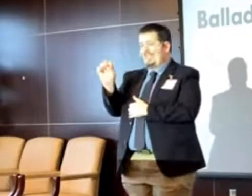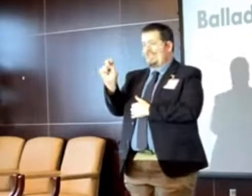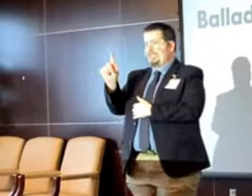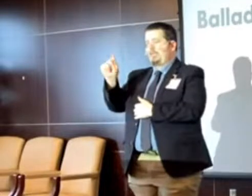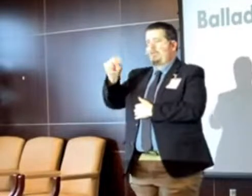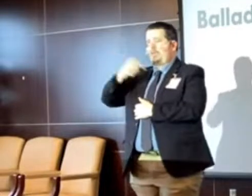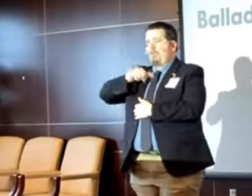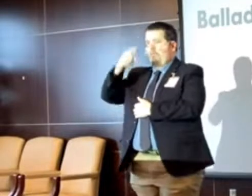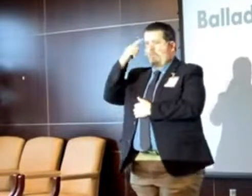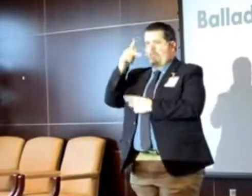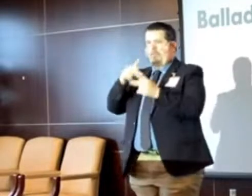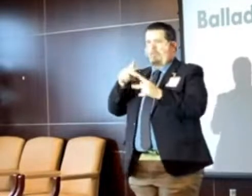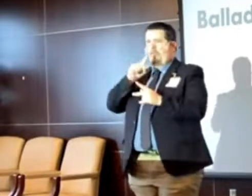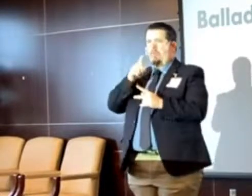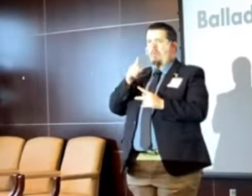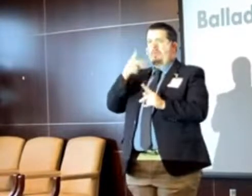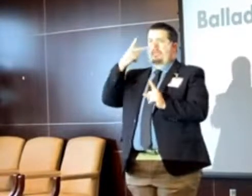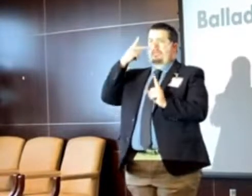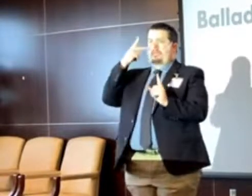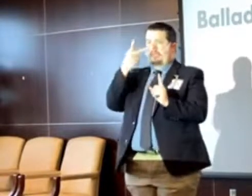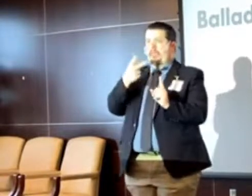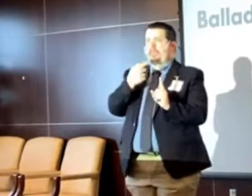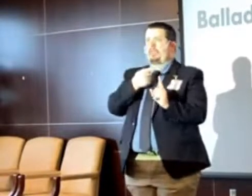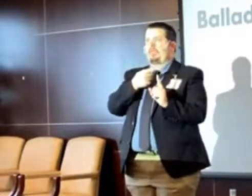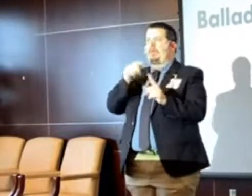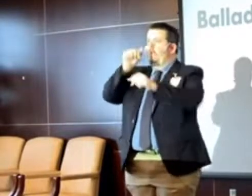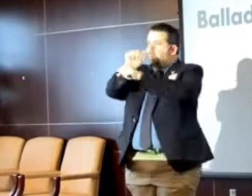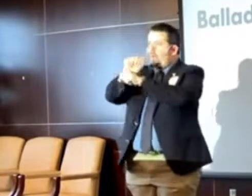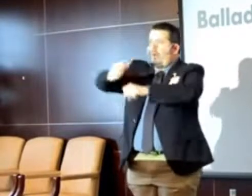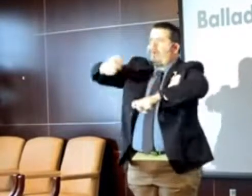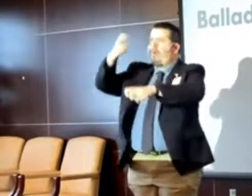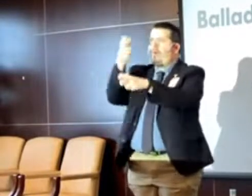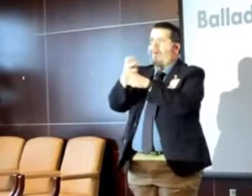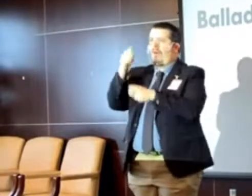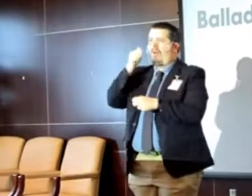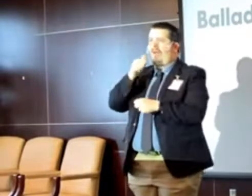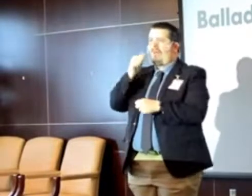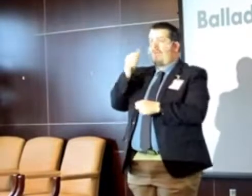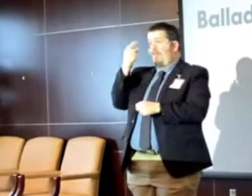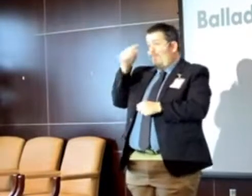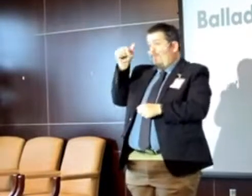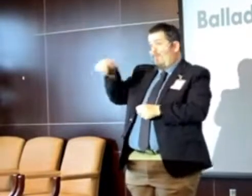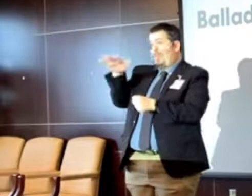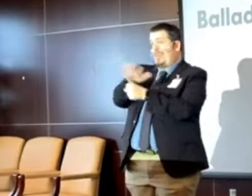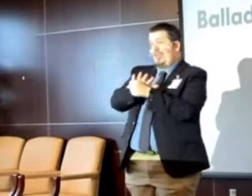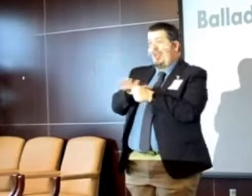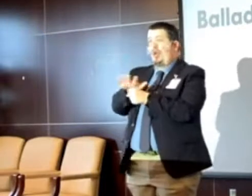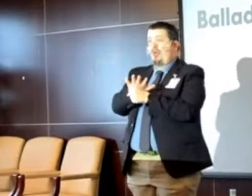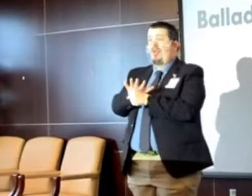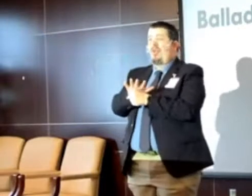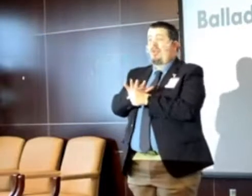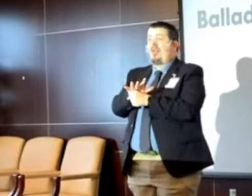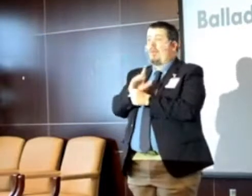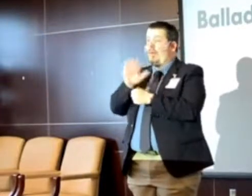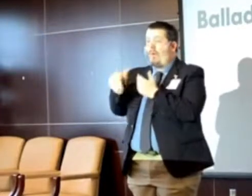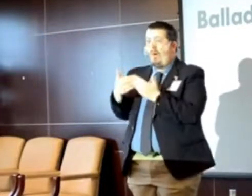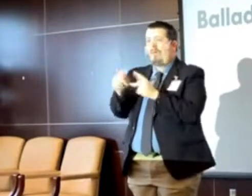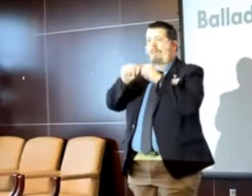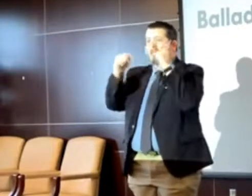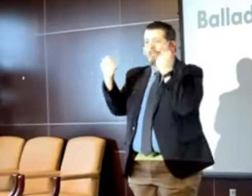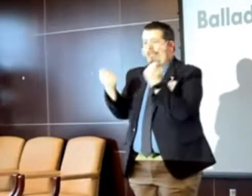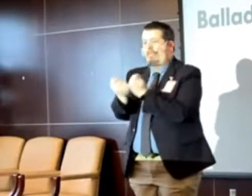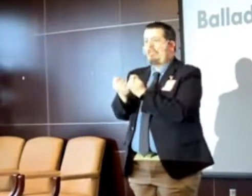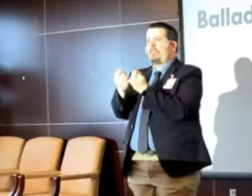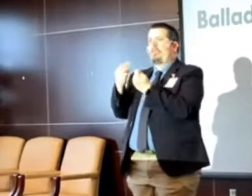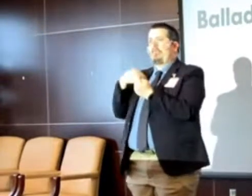people necessarily get to see the hard work he does every day on behalf of this region and all the team members that we